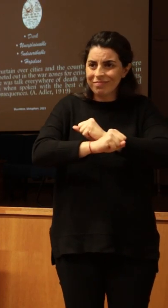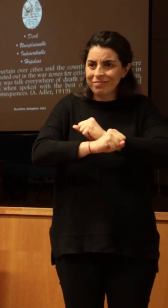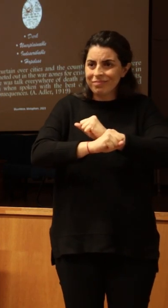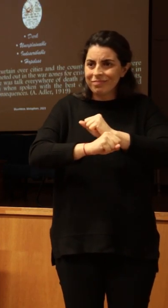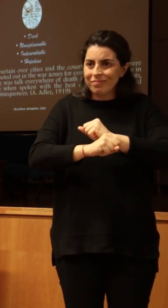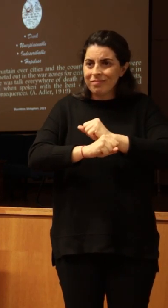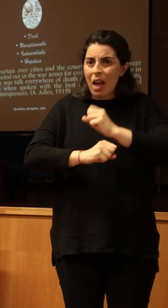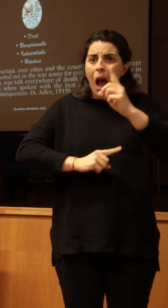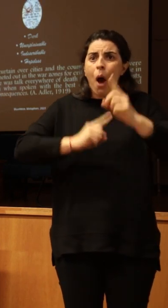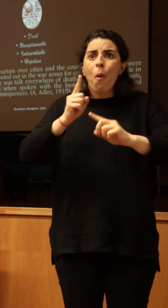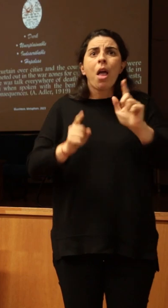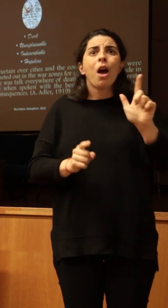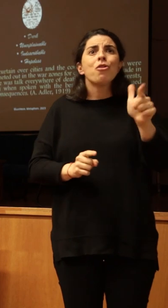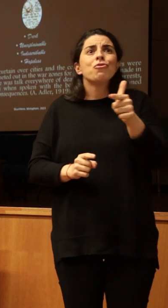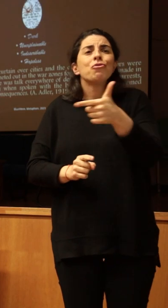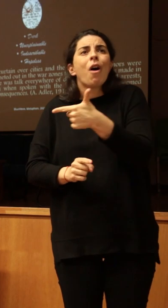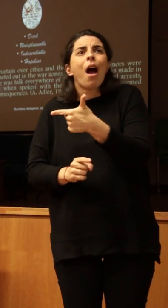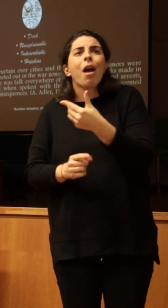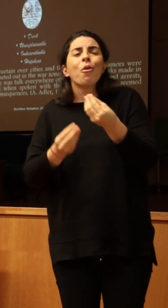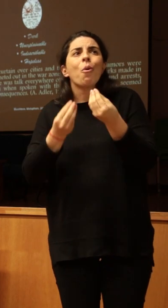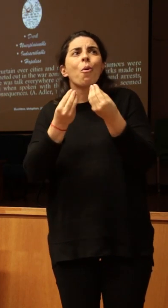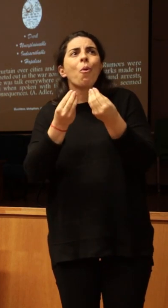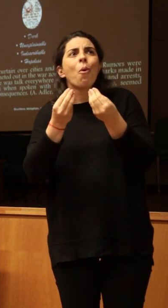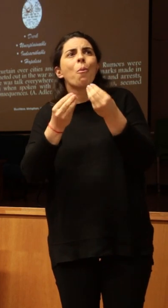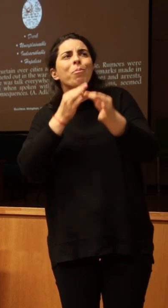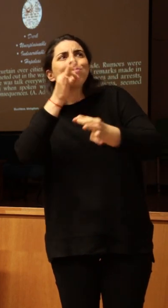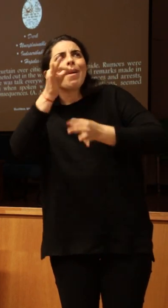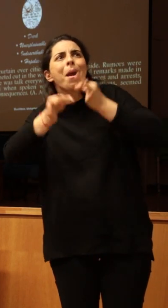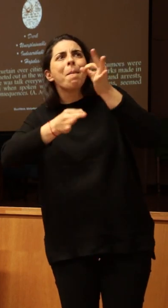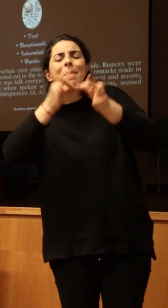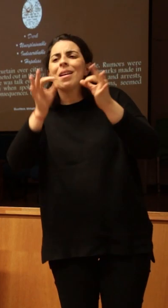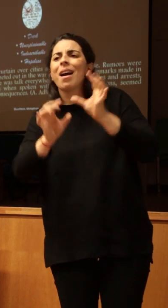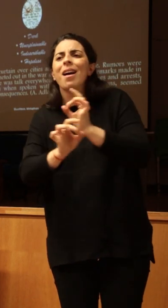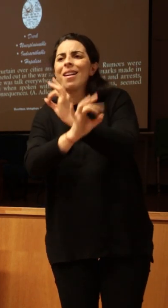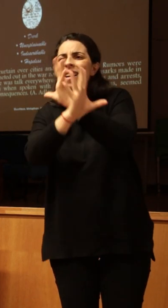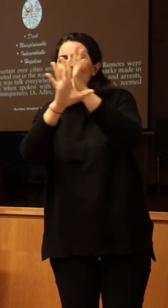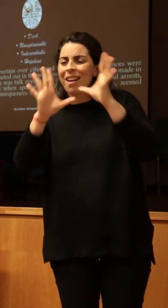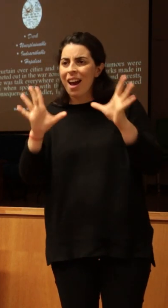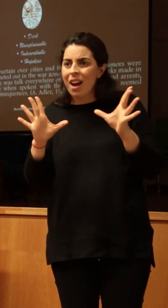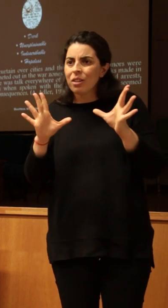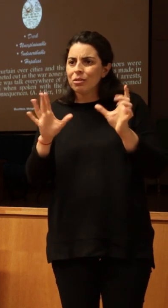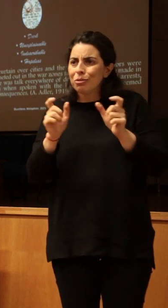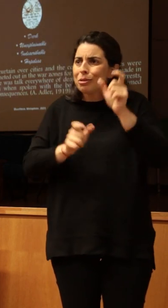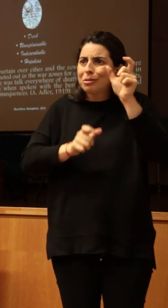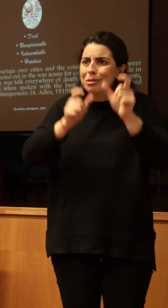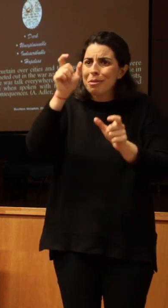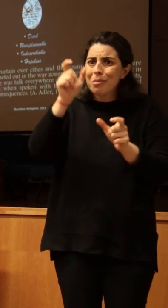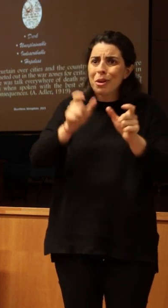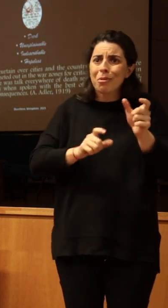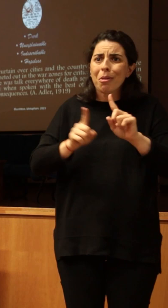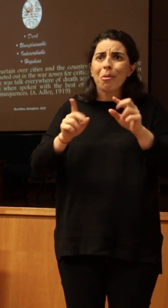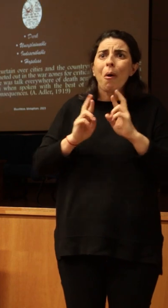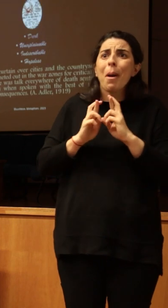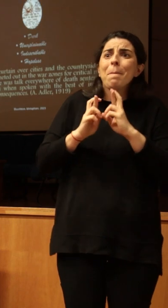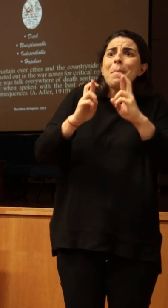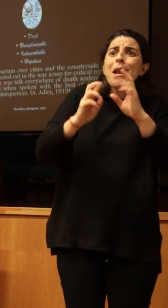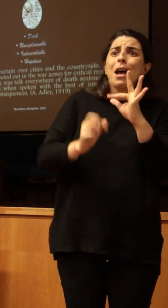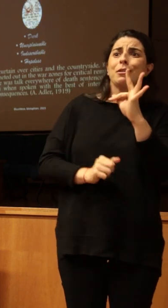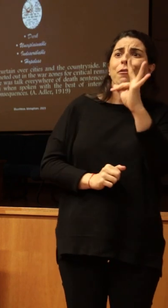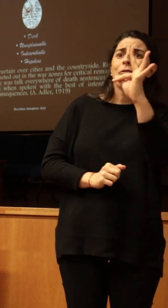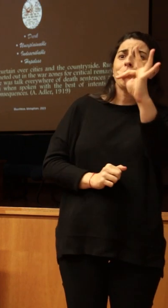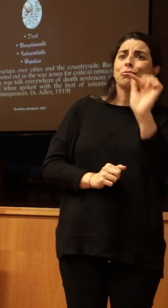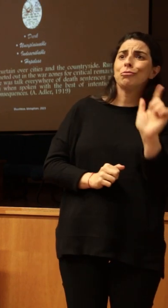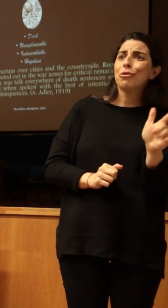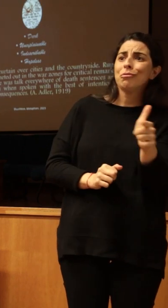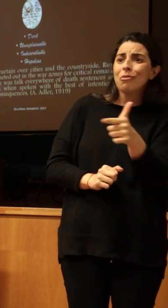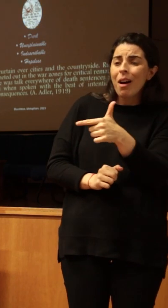eran inexplicables, undescribable, indescriptibles. And hopeless. Y sin esperanza. And remember, Austria-Hungary lost the